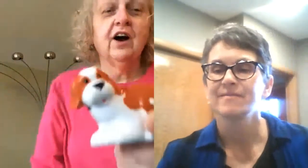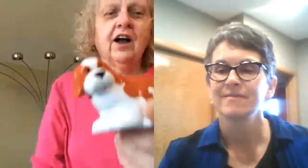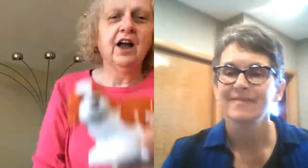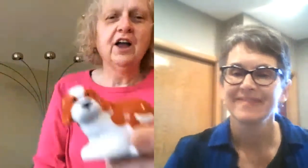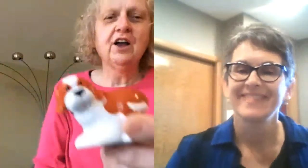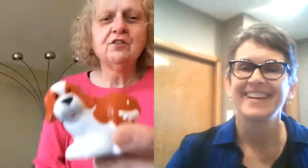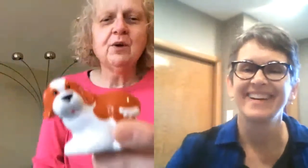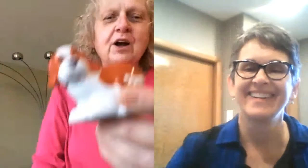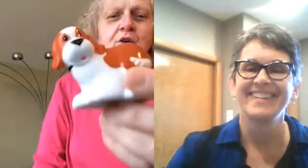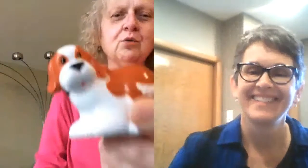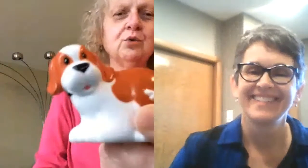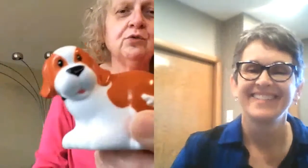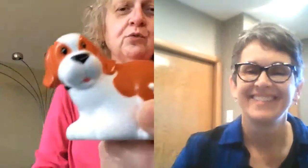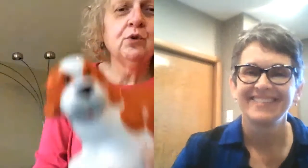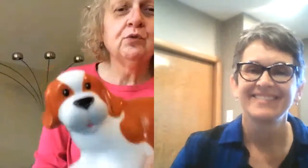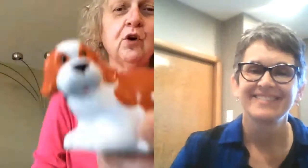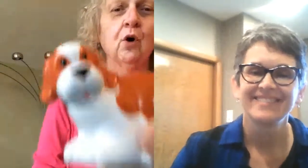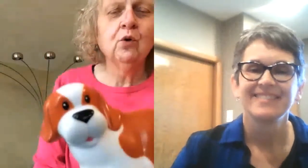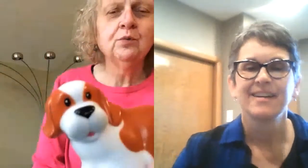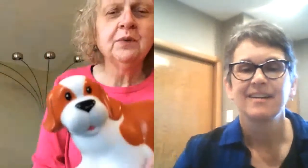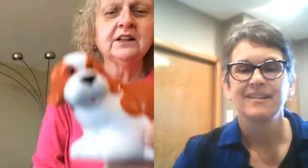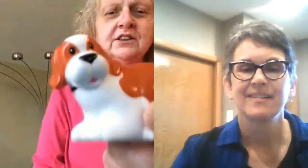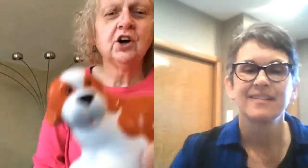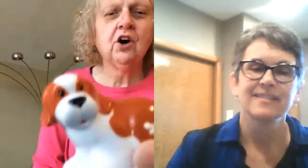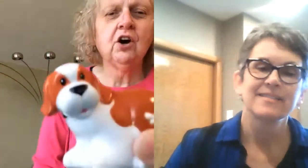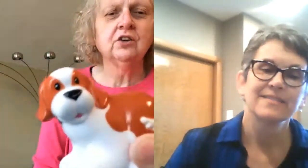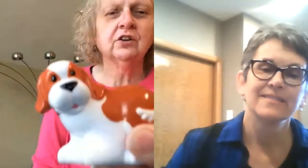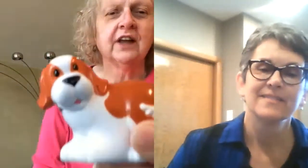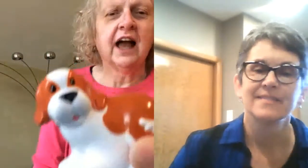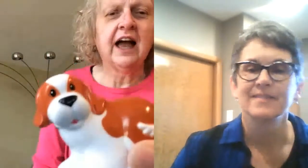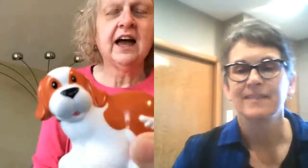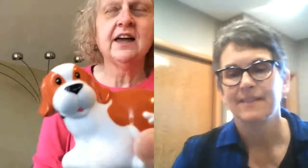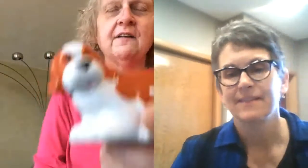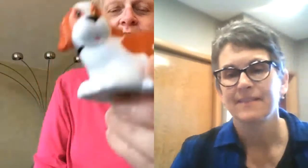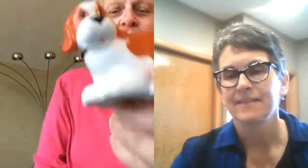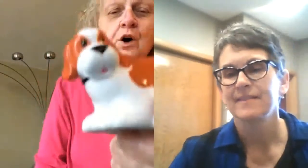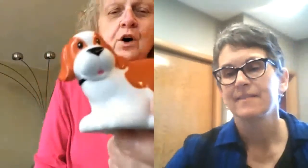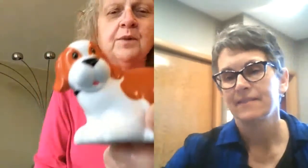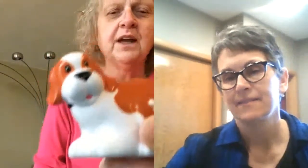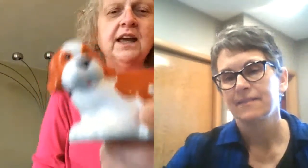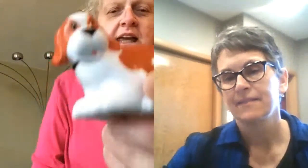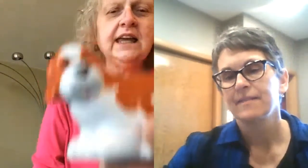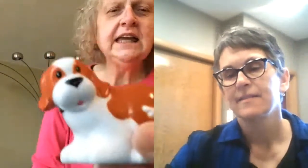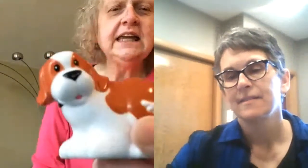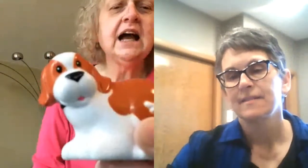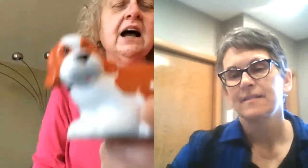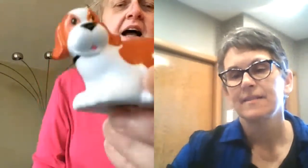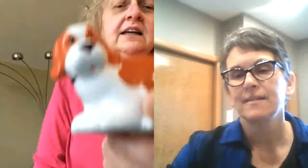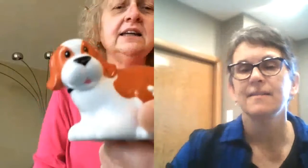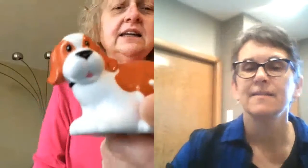woof. Everywhere, woof, woof, Old MacDonald had a farm,